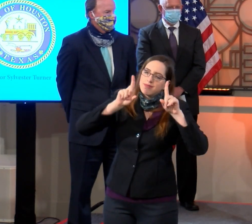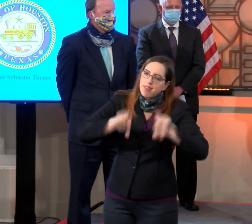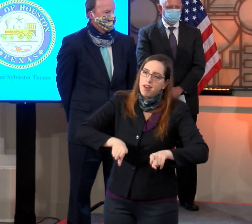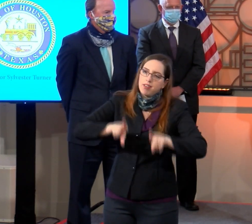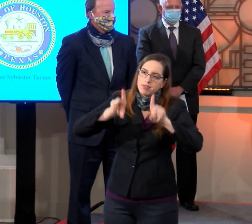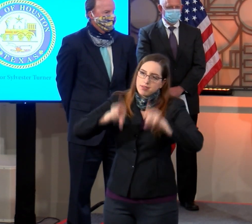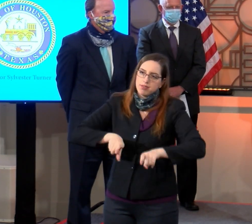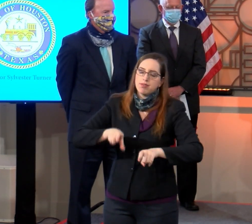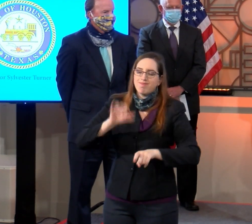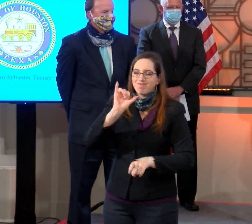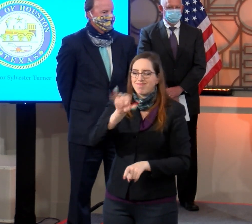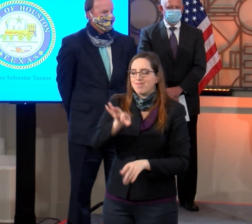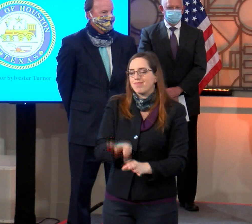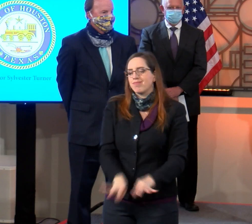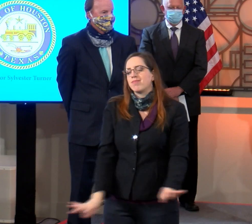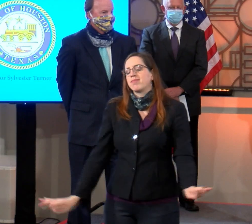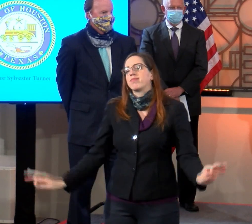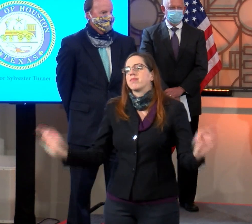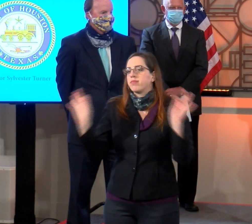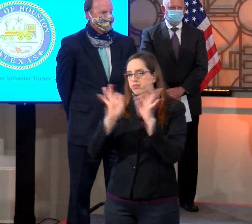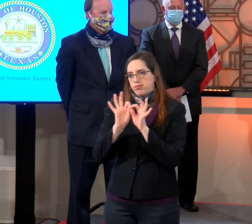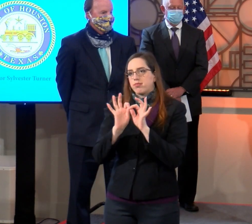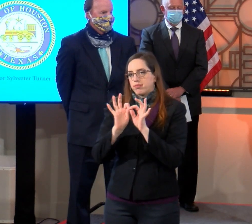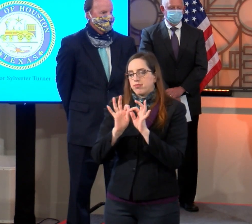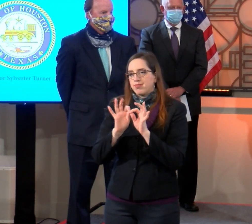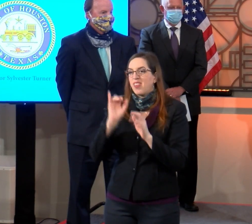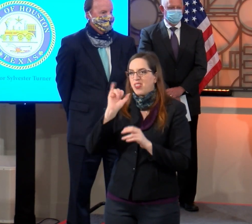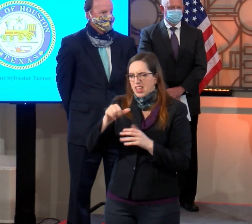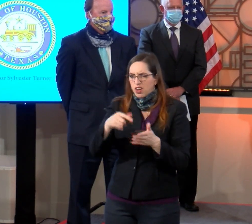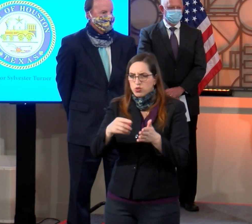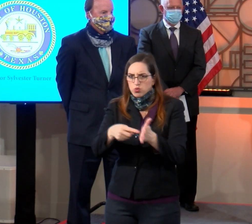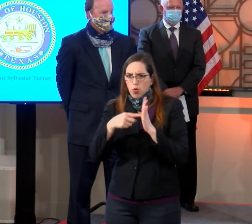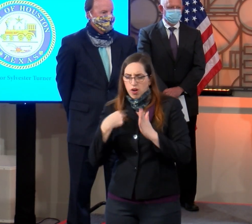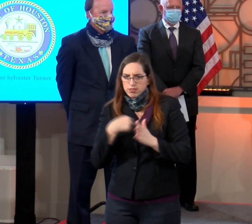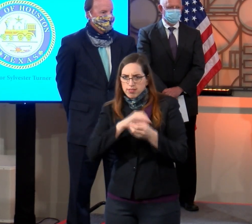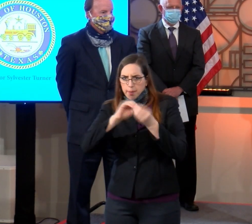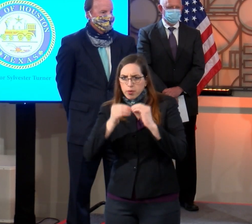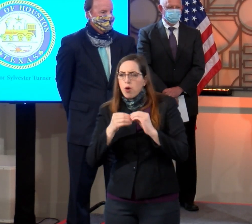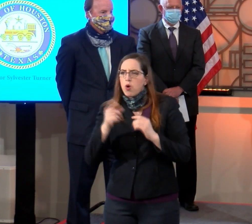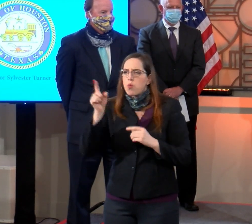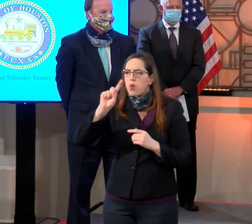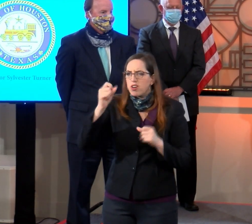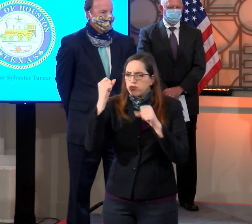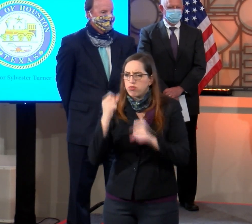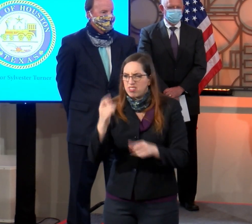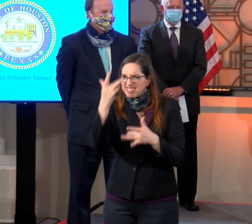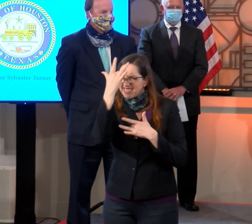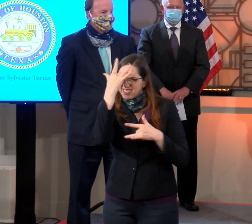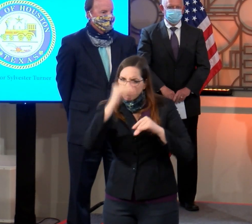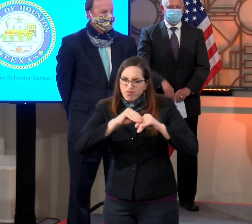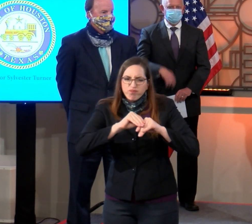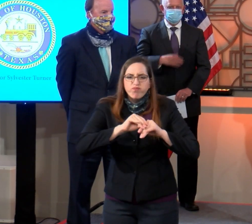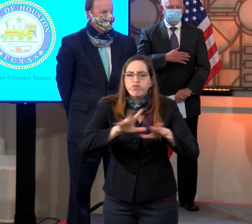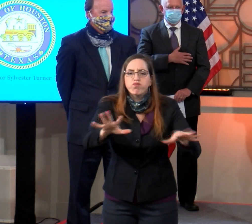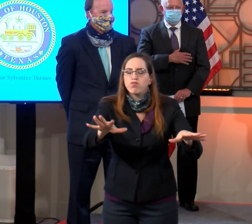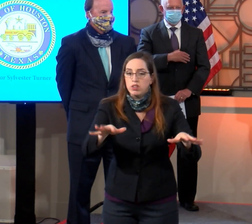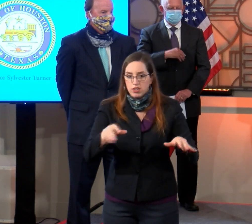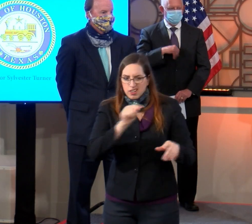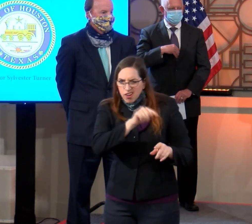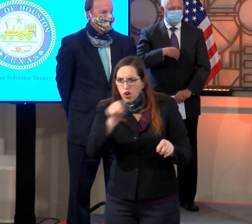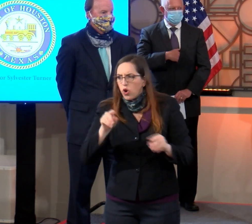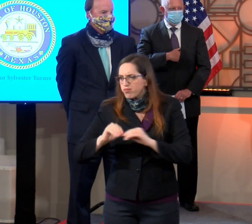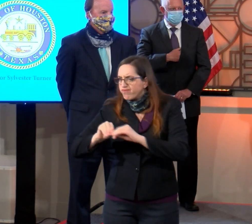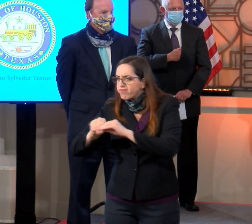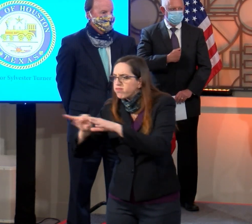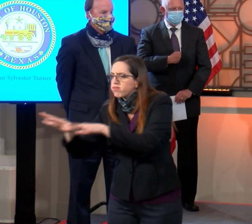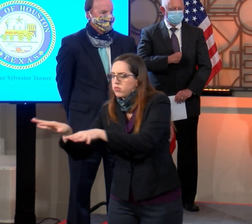becomes critically important. That determines where this virus is and how prevalent it is and whether or not we're getting